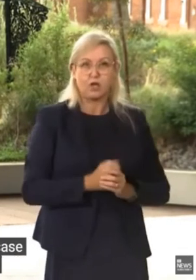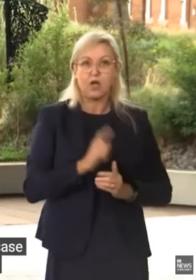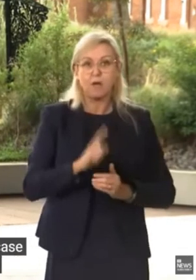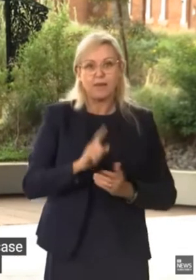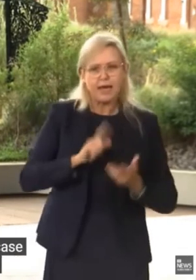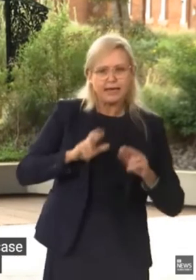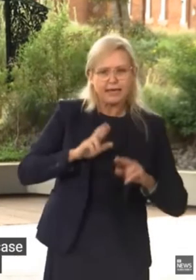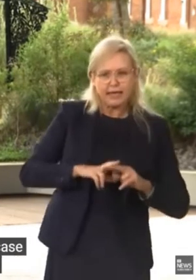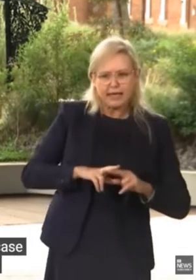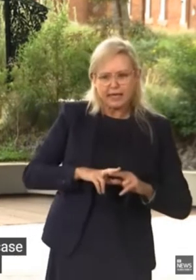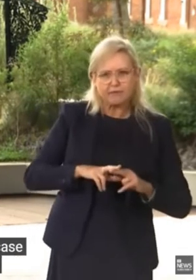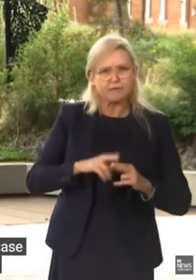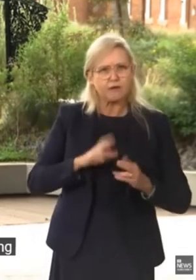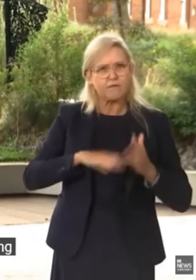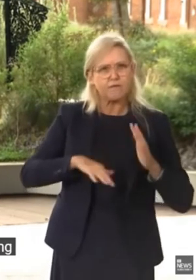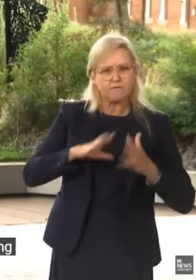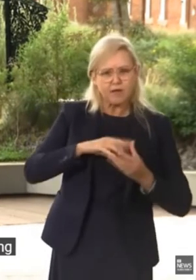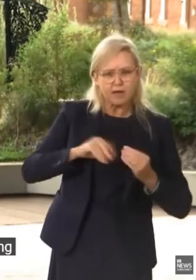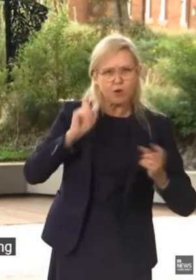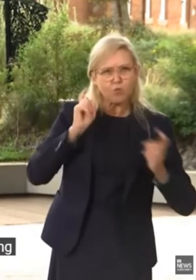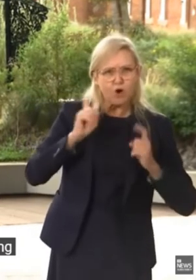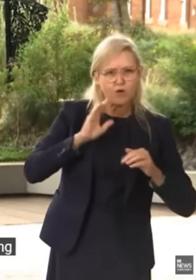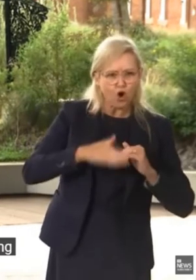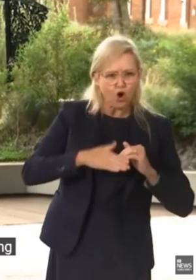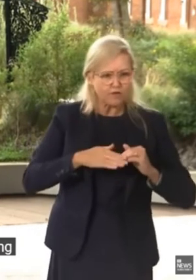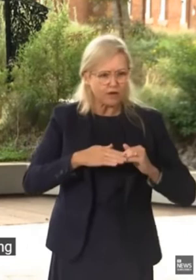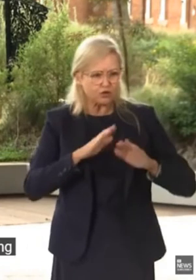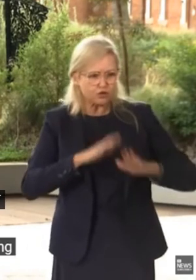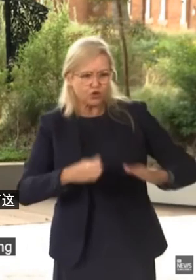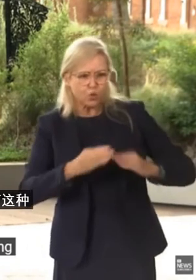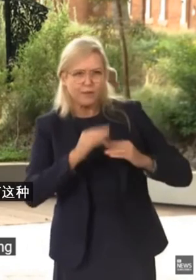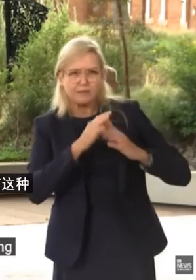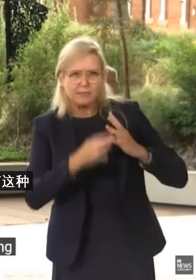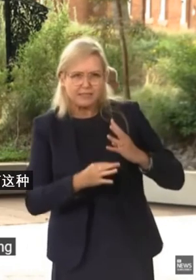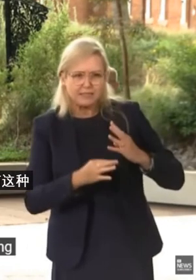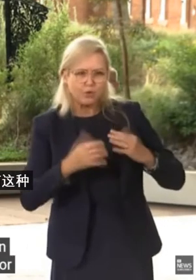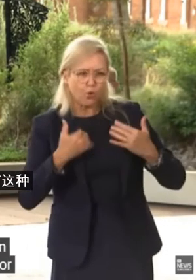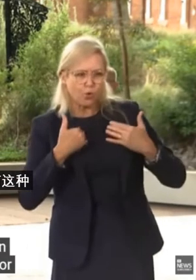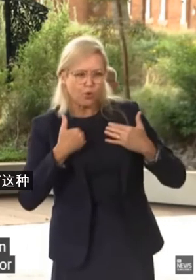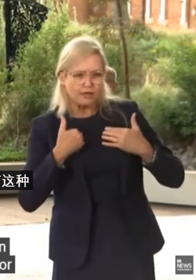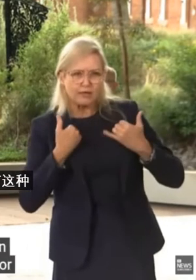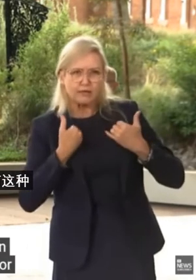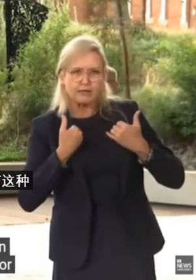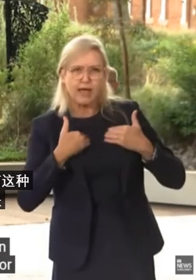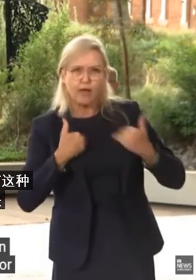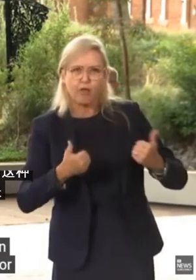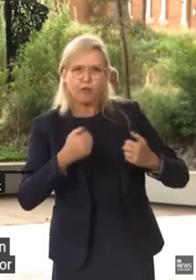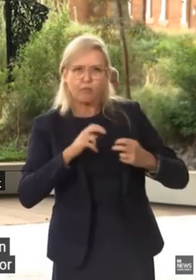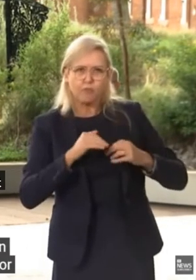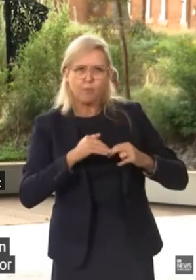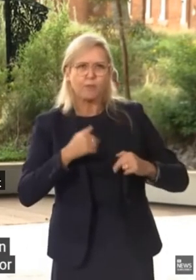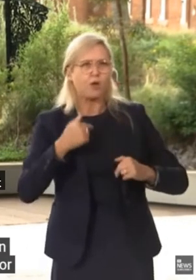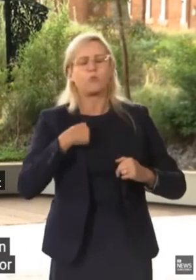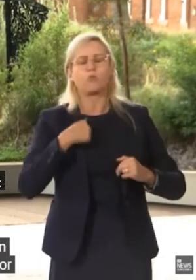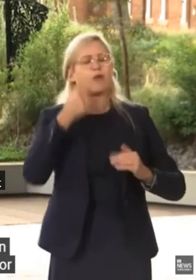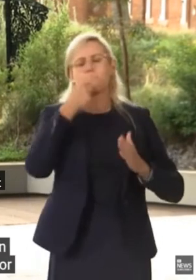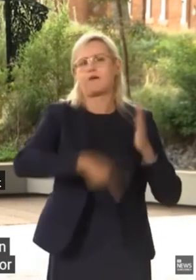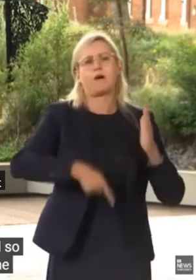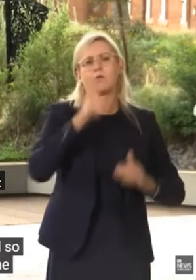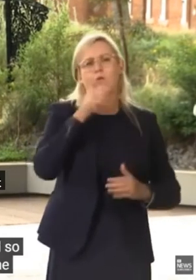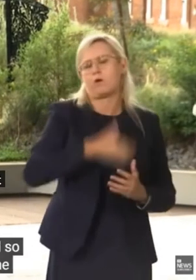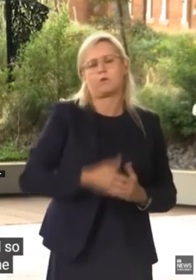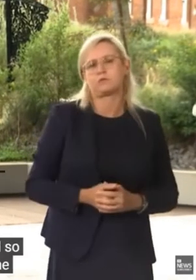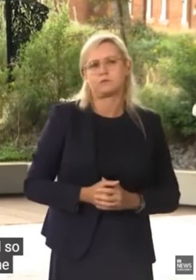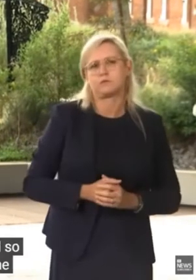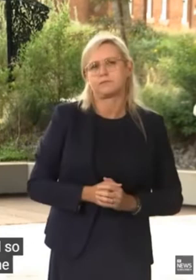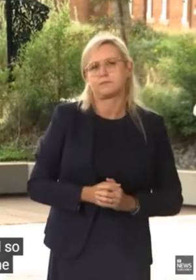school in circumstances where they have an underlying health condition or their parents may as well. And so I'll work through that with the Department of Education.